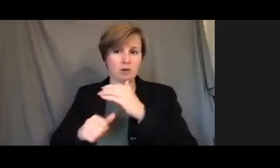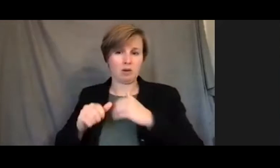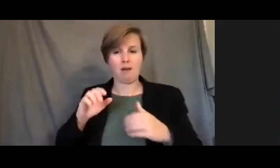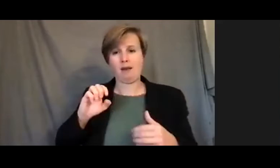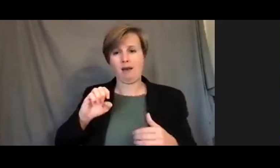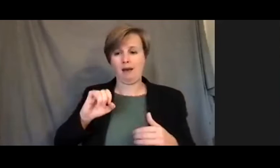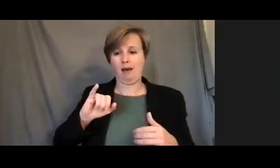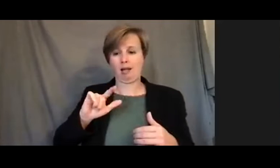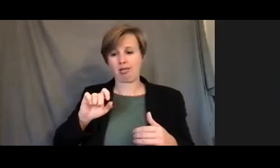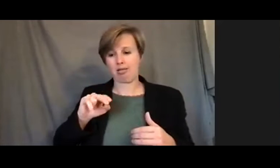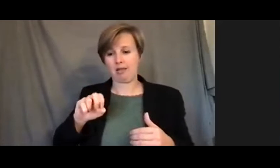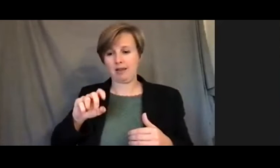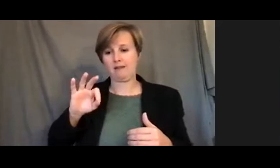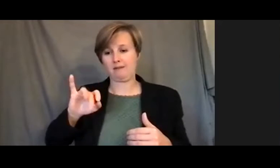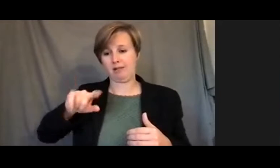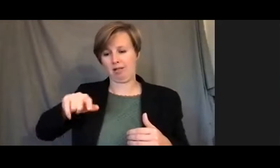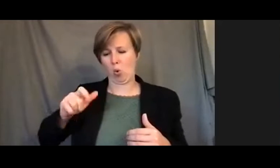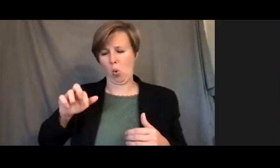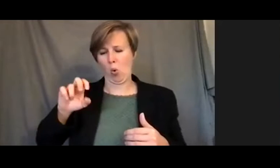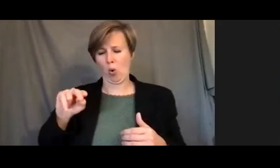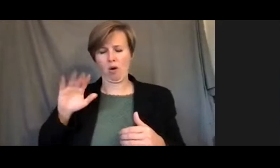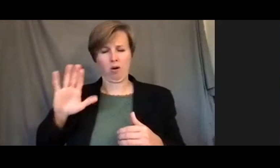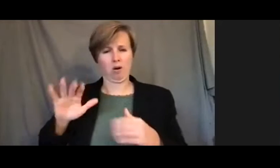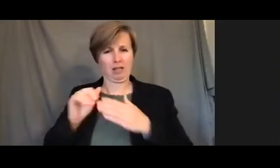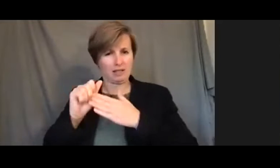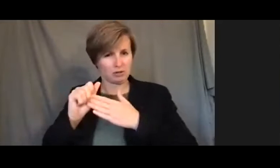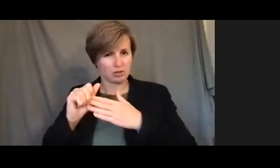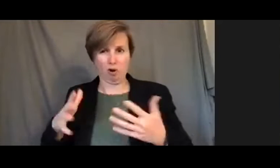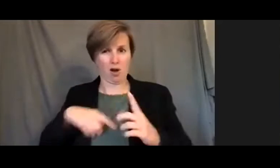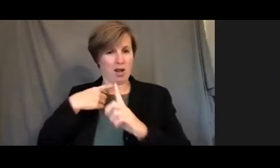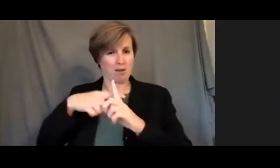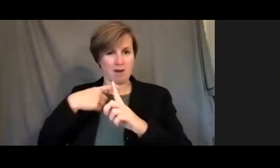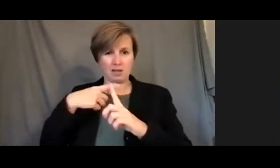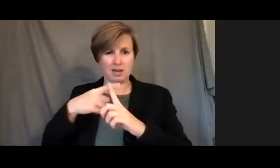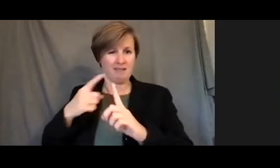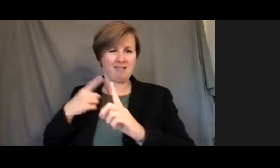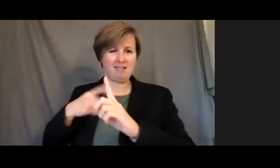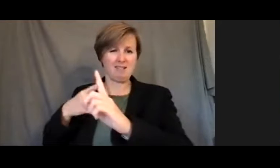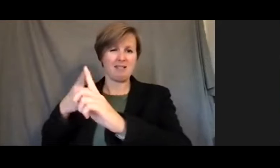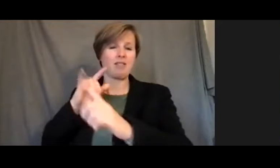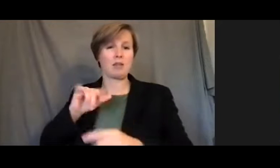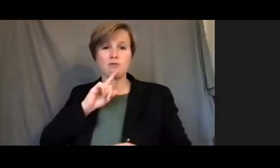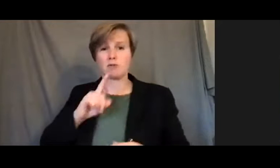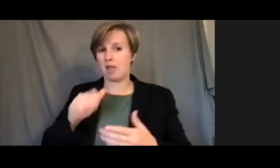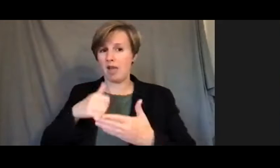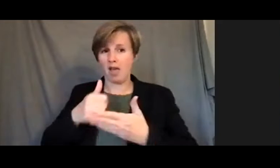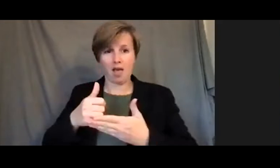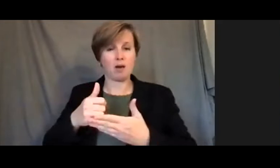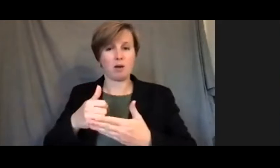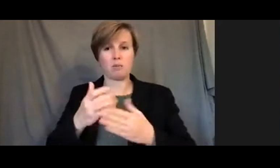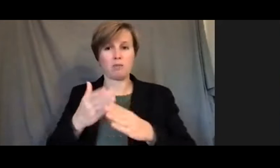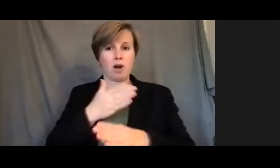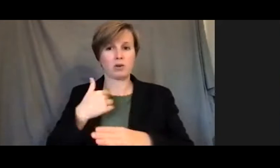leadership. And we've already made a lot of positive strides that have really languished prior to us taking over